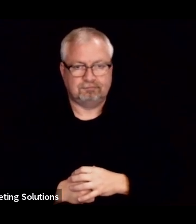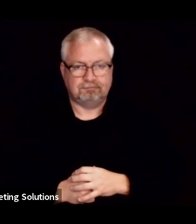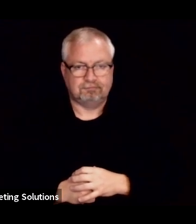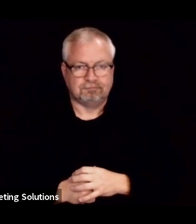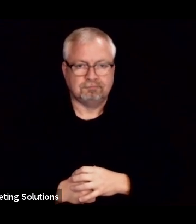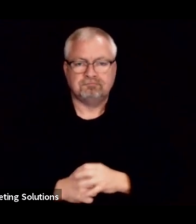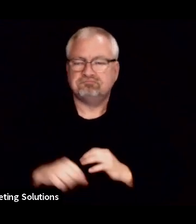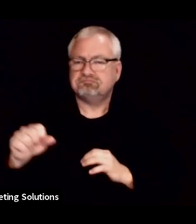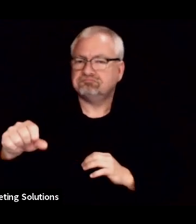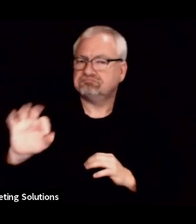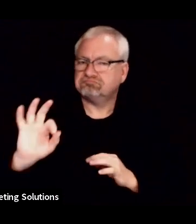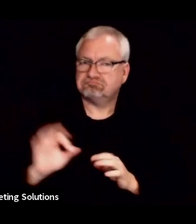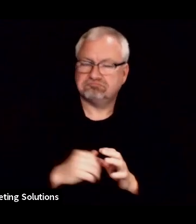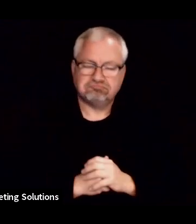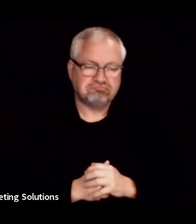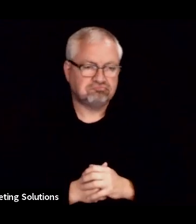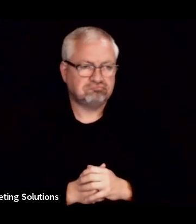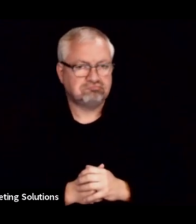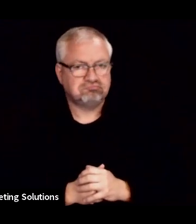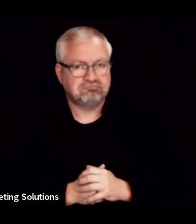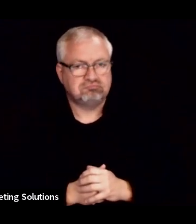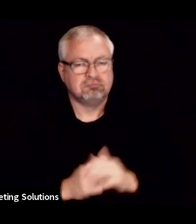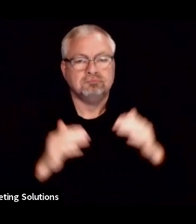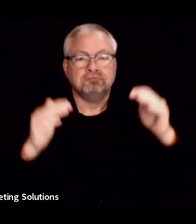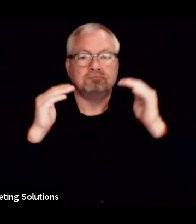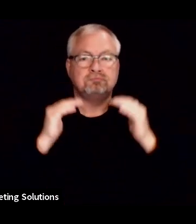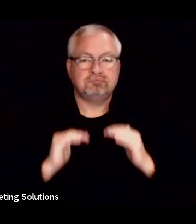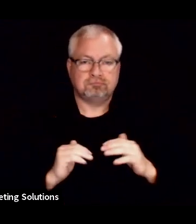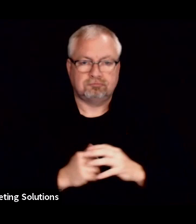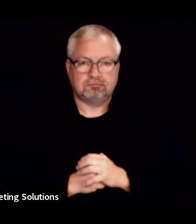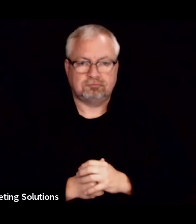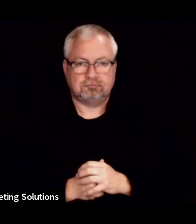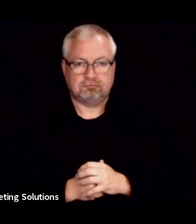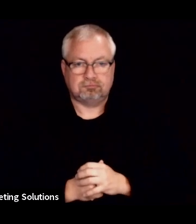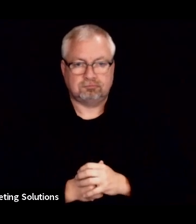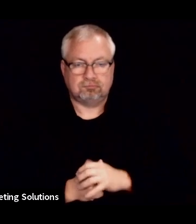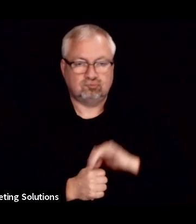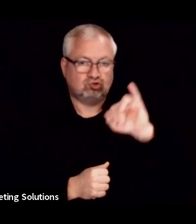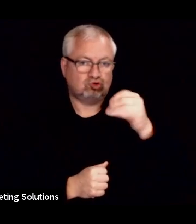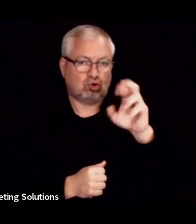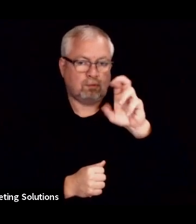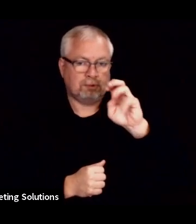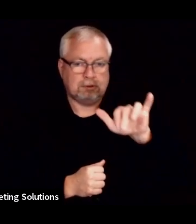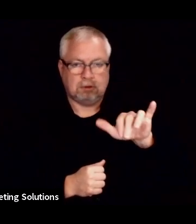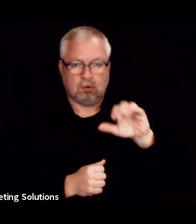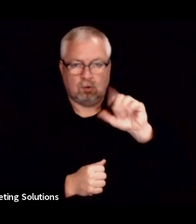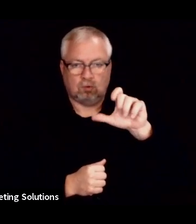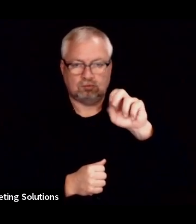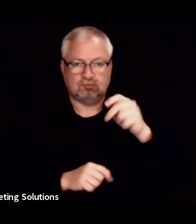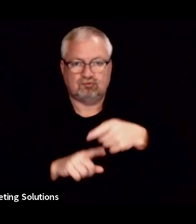Next one on the line is Jeremy Olson from the Star Tribune. You are now live.